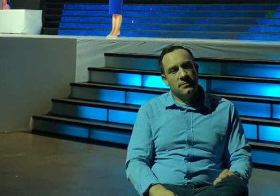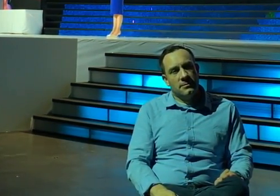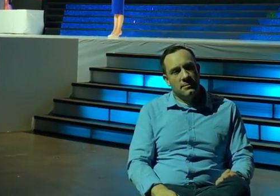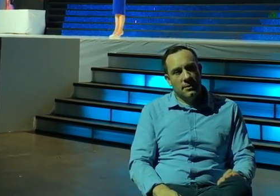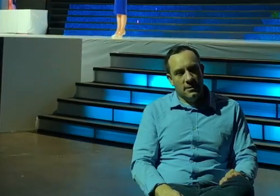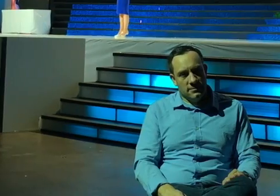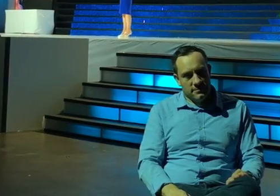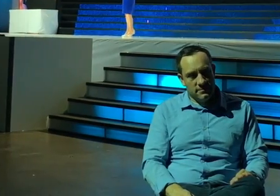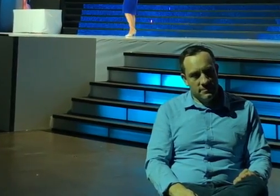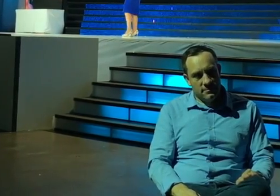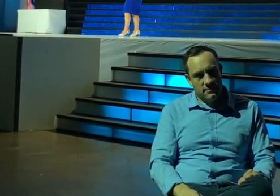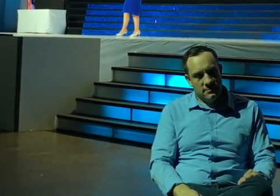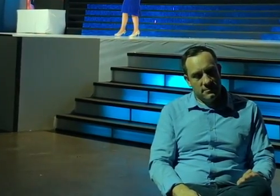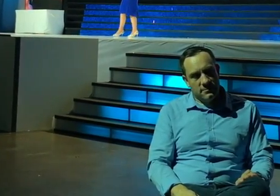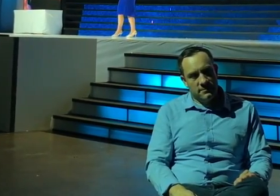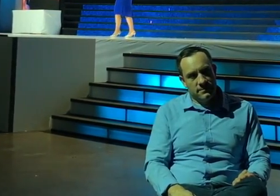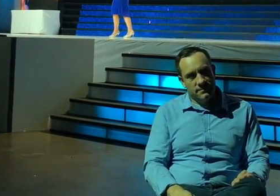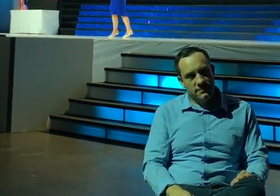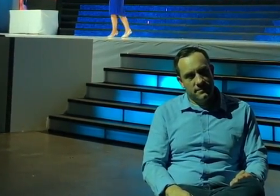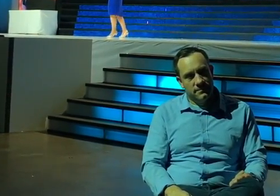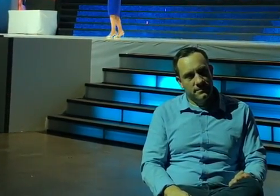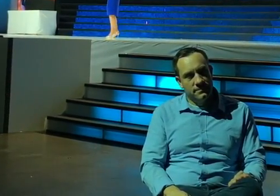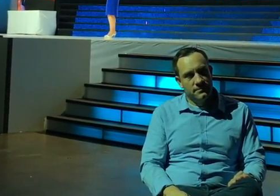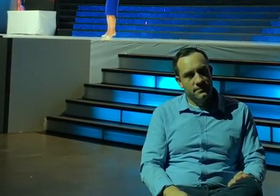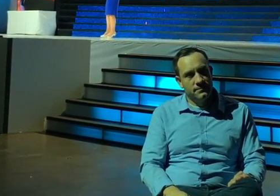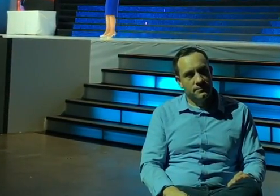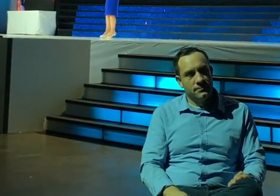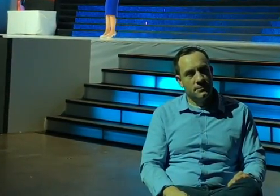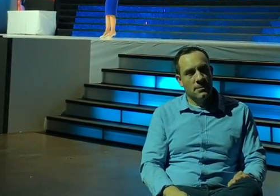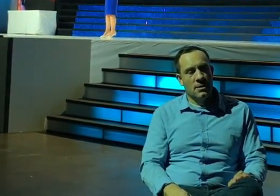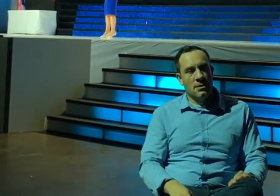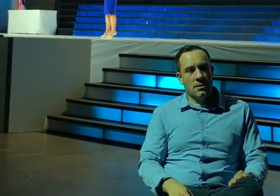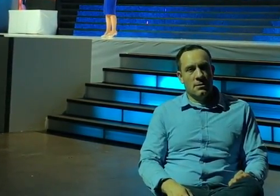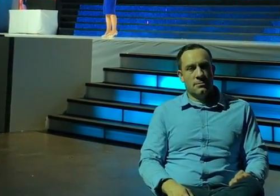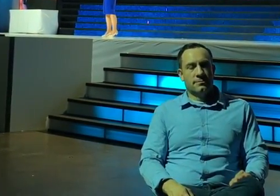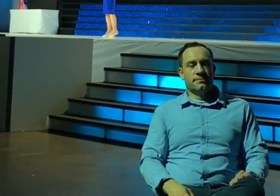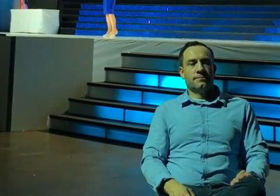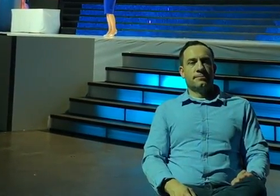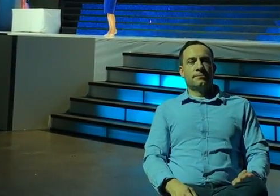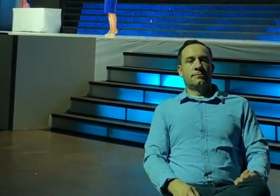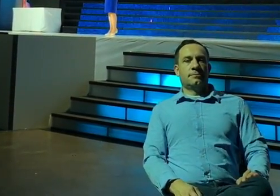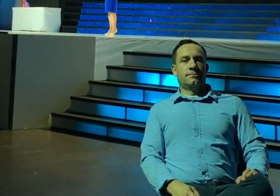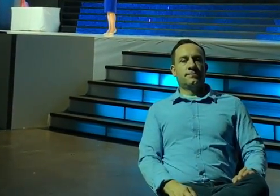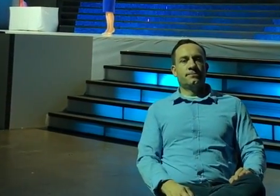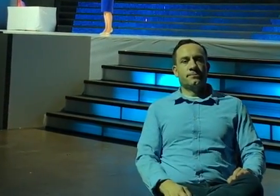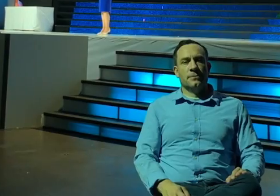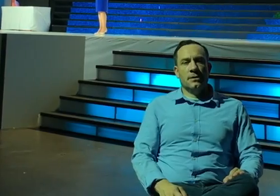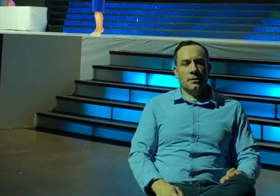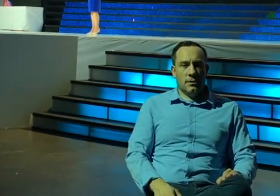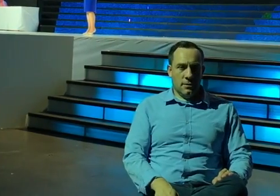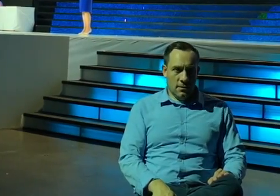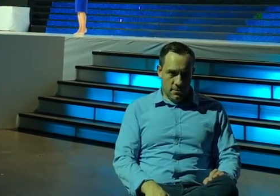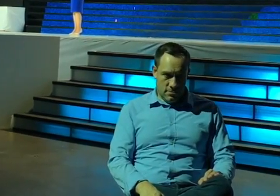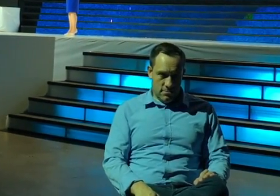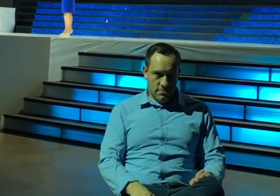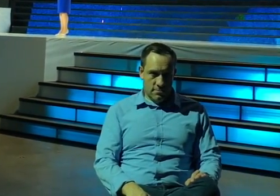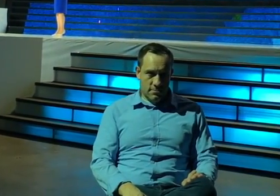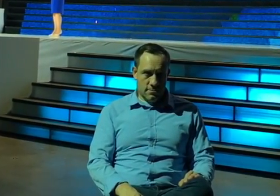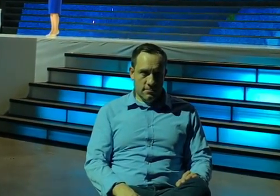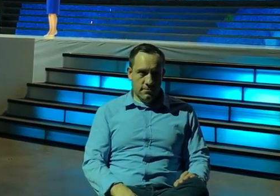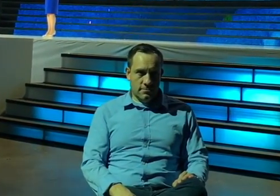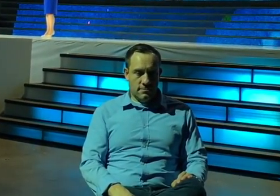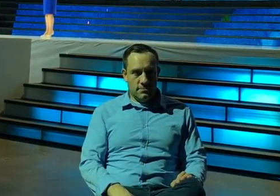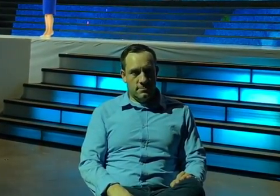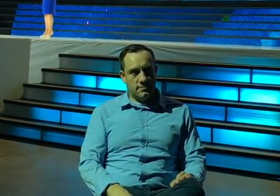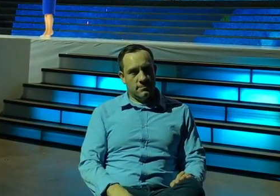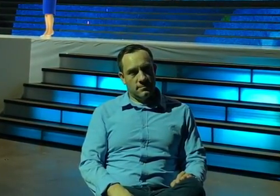product information sheets, we have full glossaries of all the ingredients. So those people that really want a lot more information,